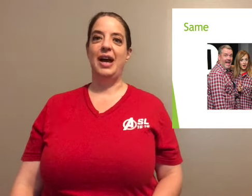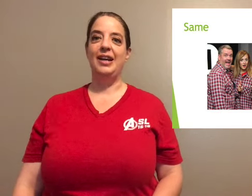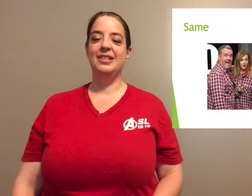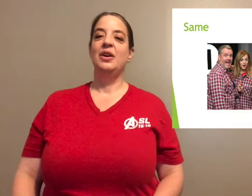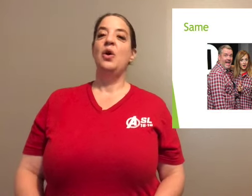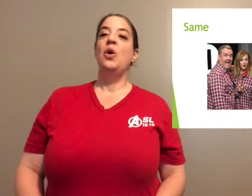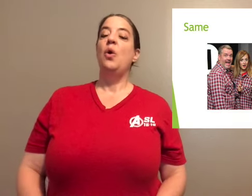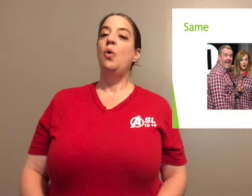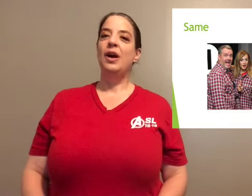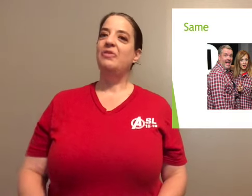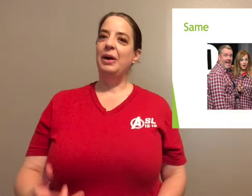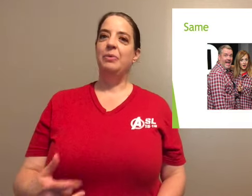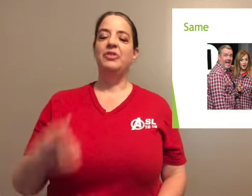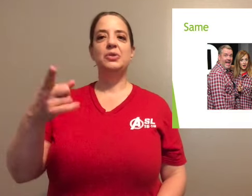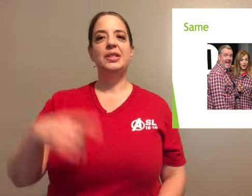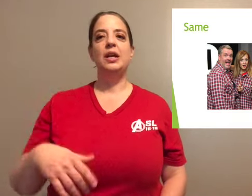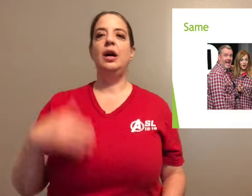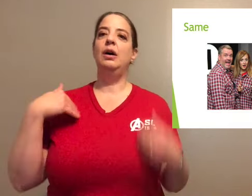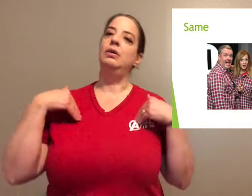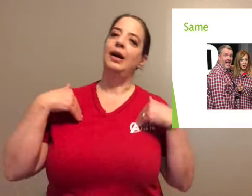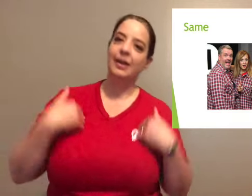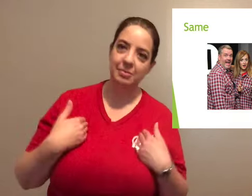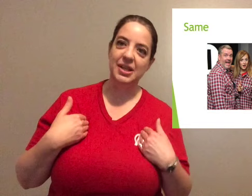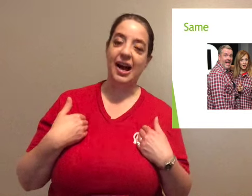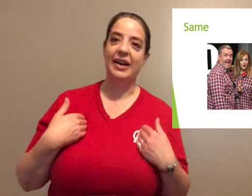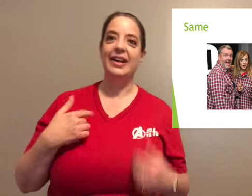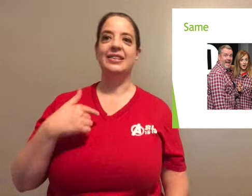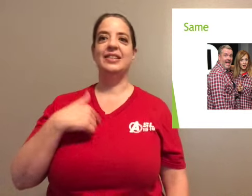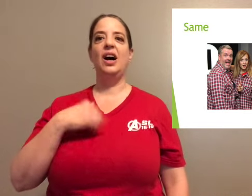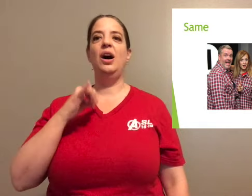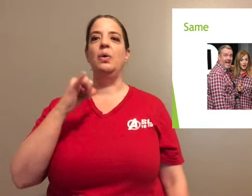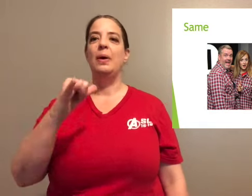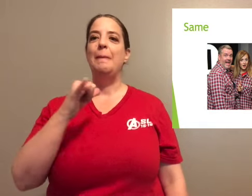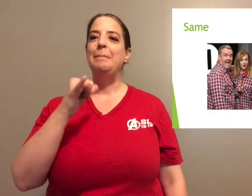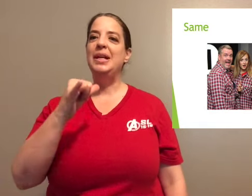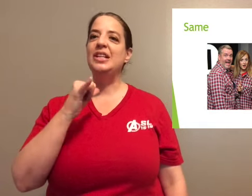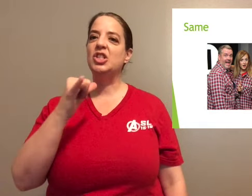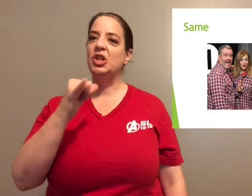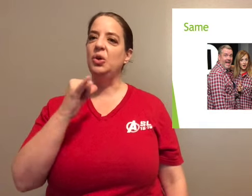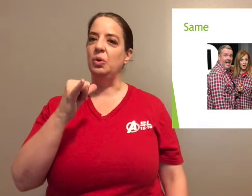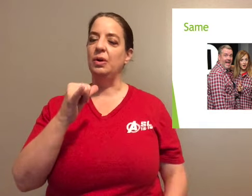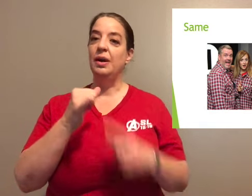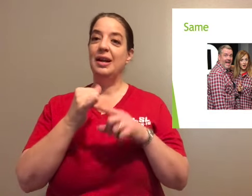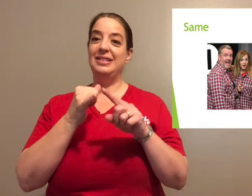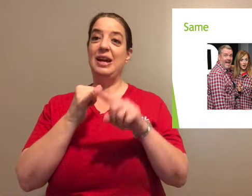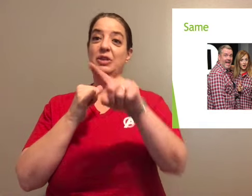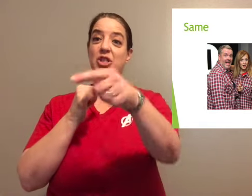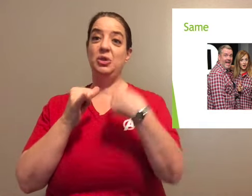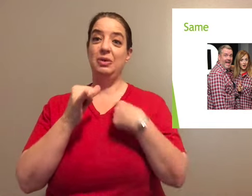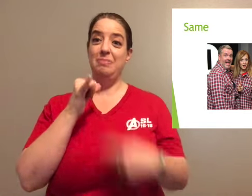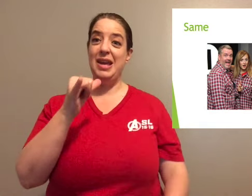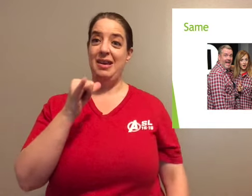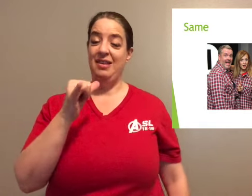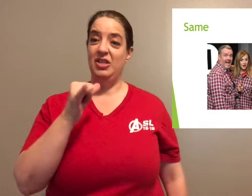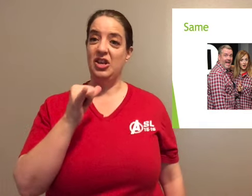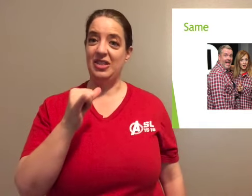that. Or if you said, oh, I'm tired, I could say, oh, me too. Because now it's you and me that are the